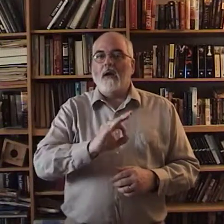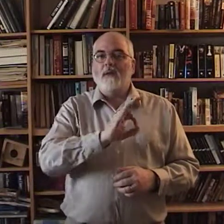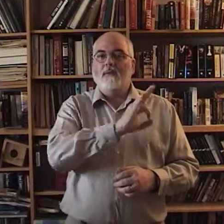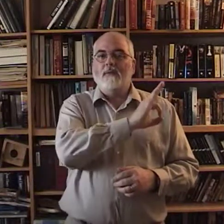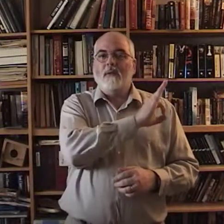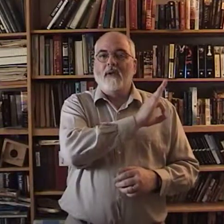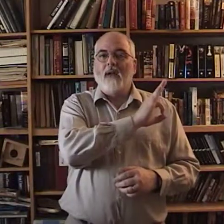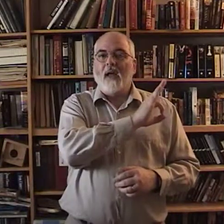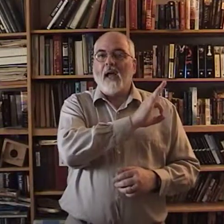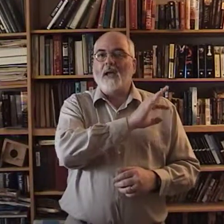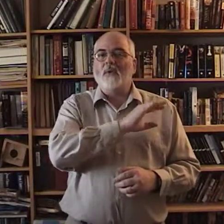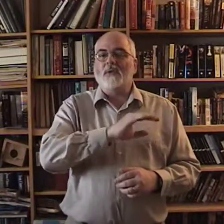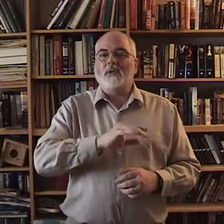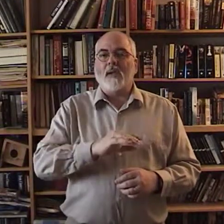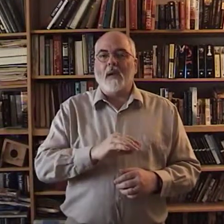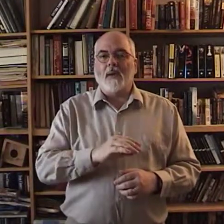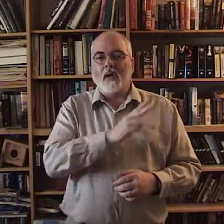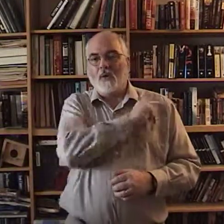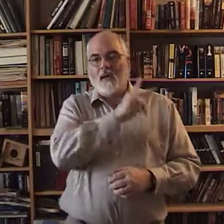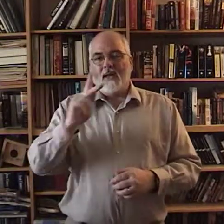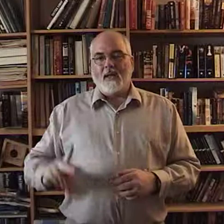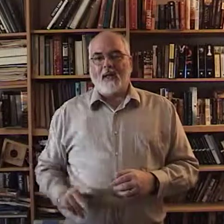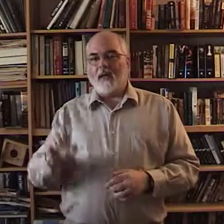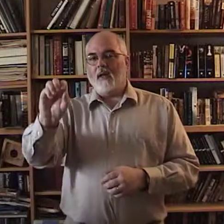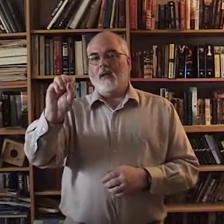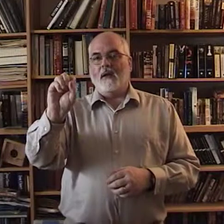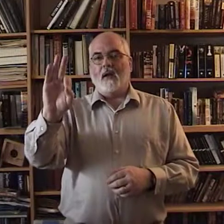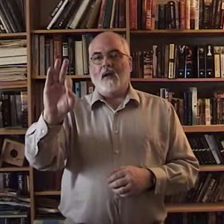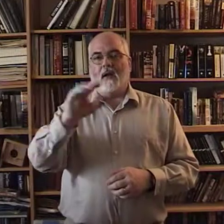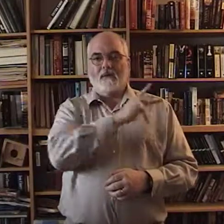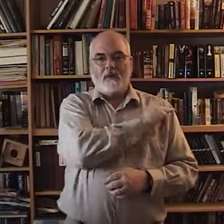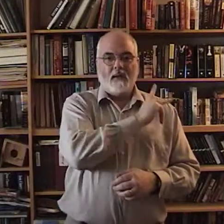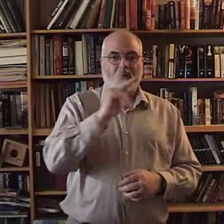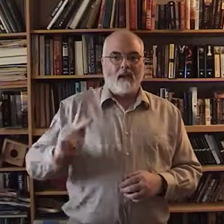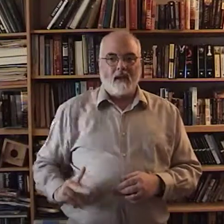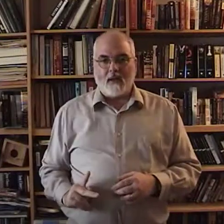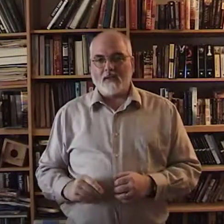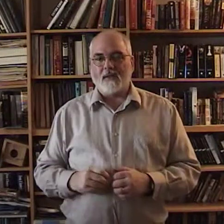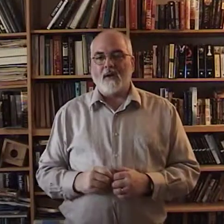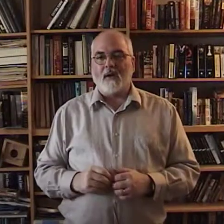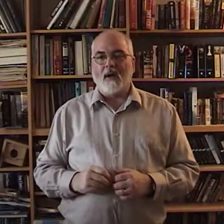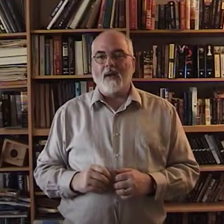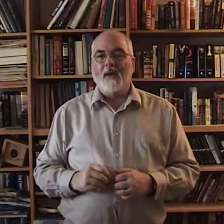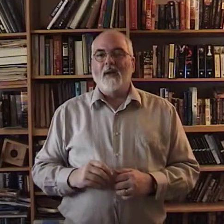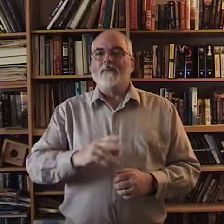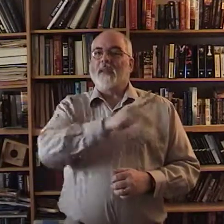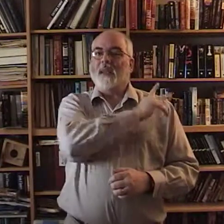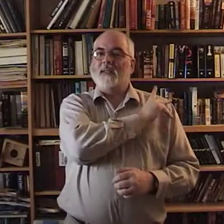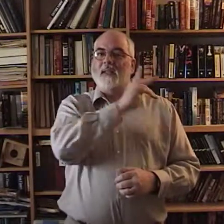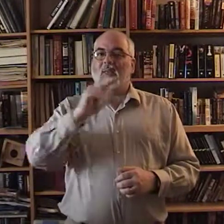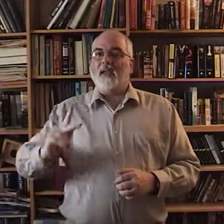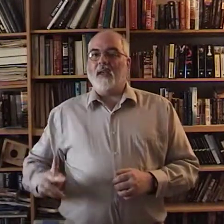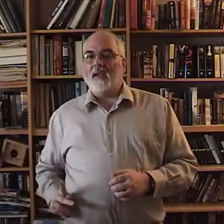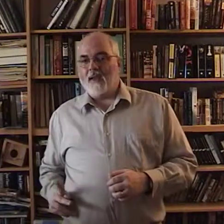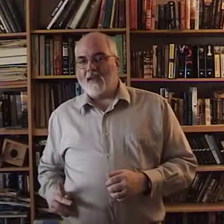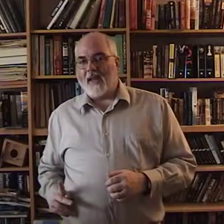of. I don't stop and go, King of Kings, all right? It's King